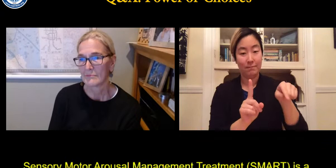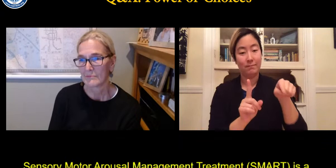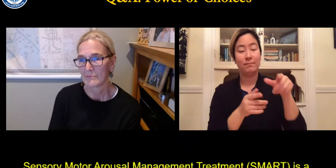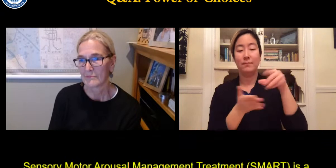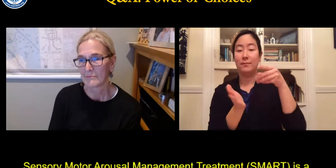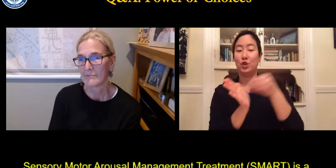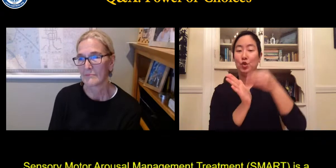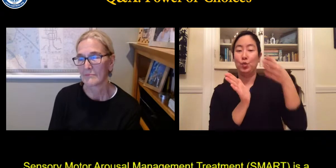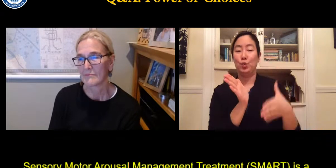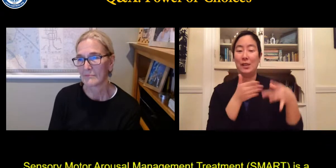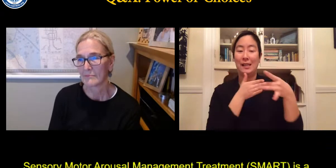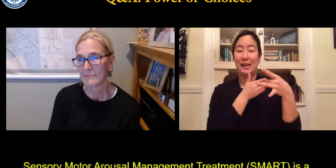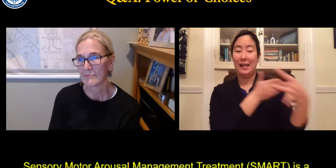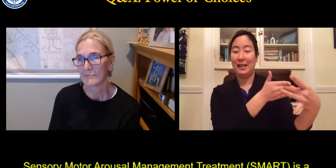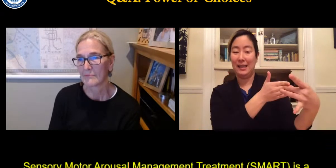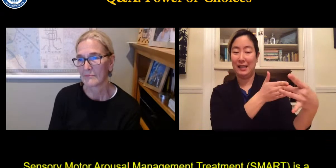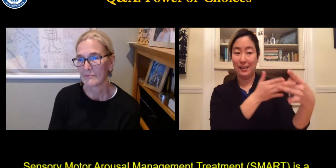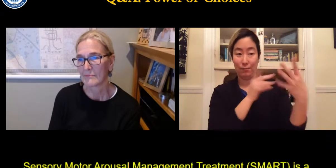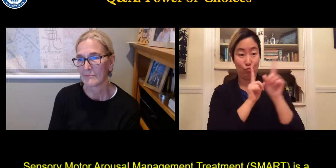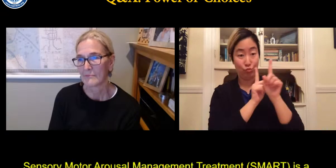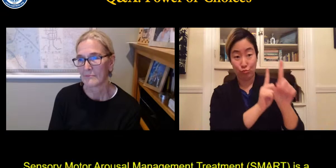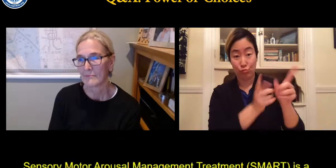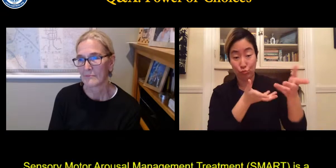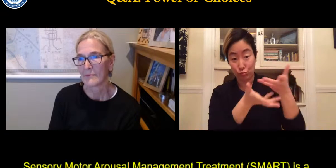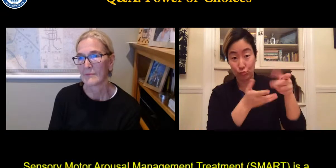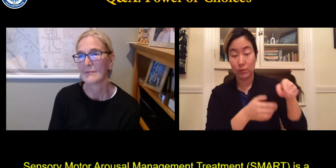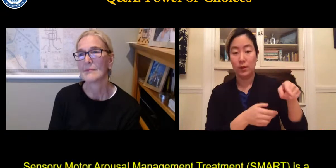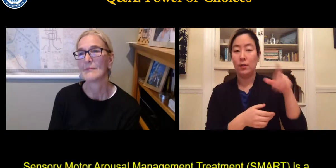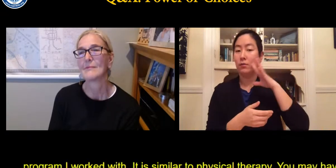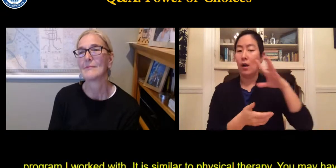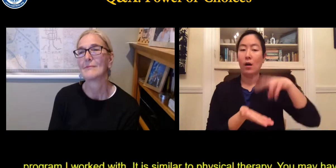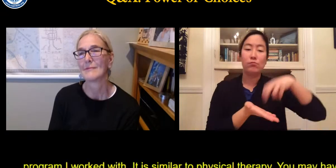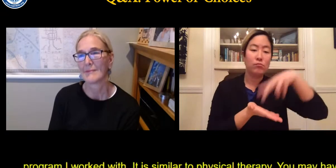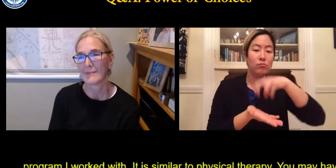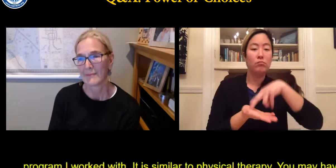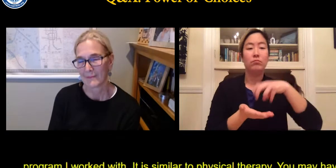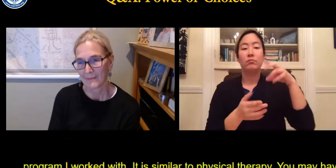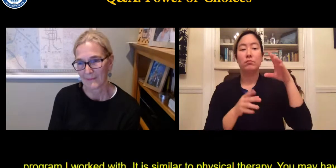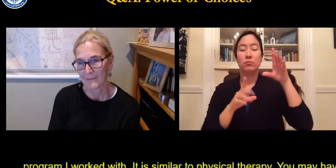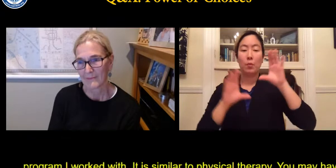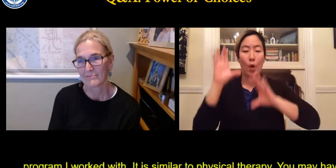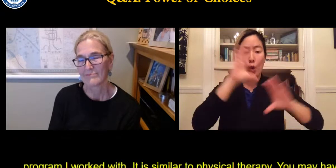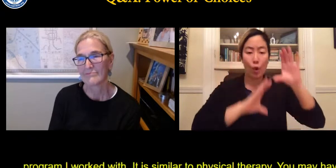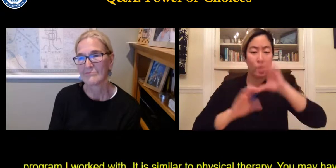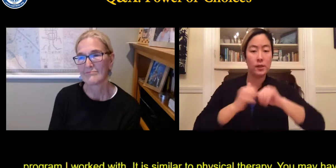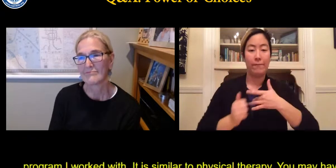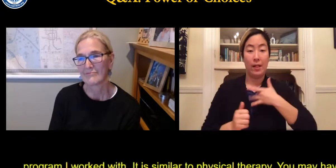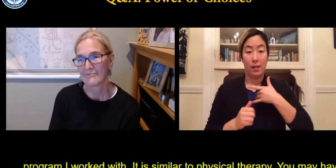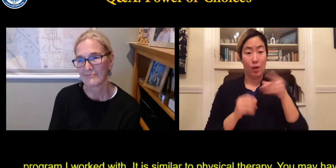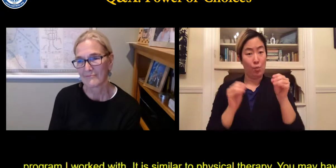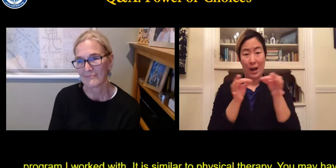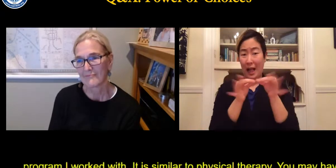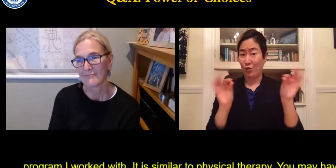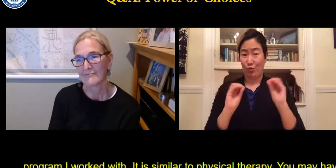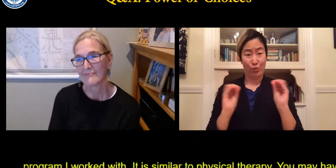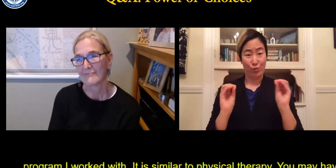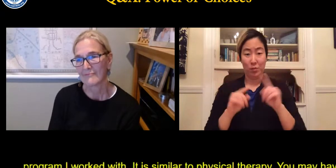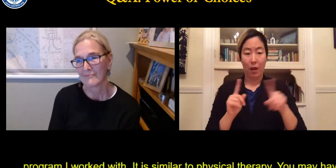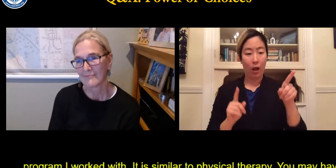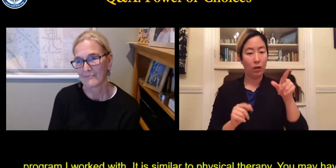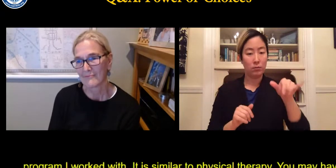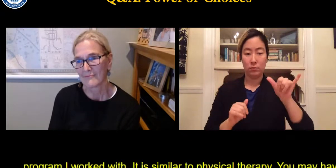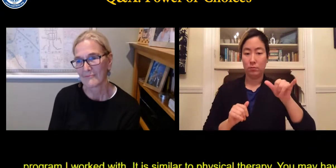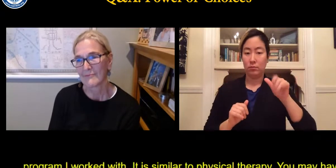exercise balls. It's something similar. They enter a room with a therapist, and the exercise is